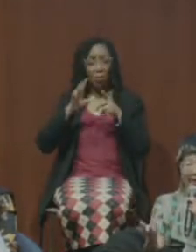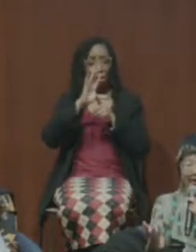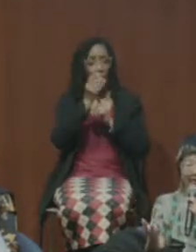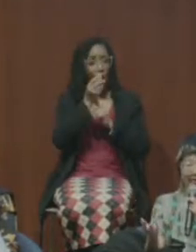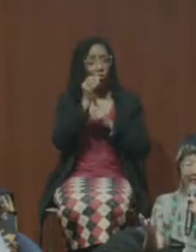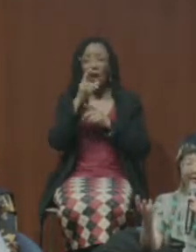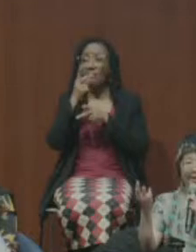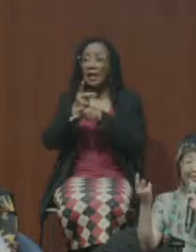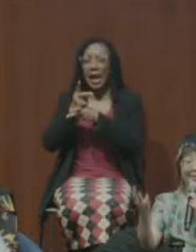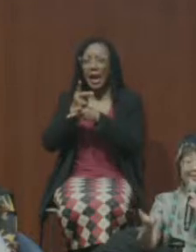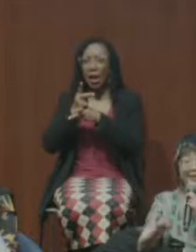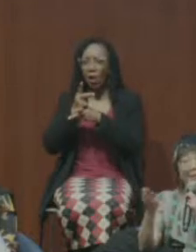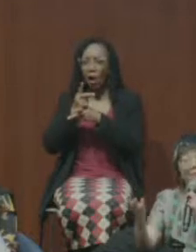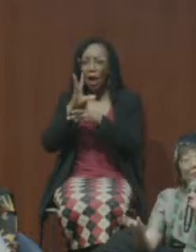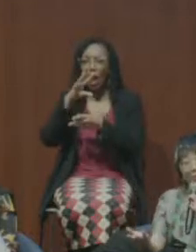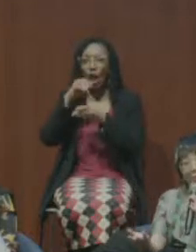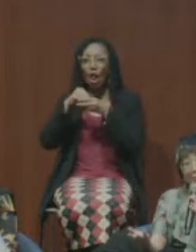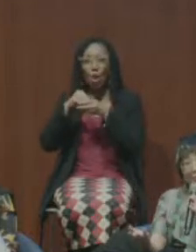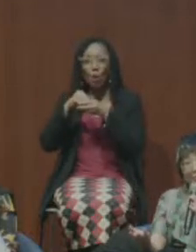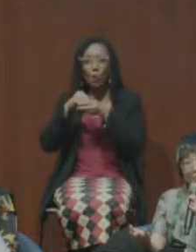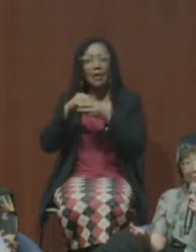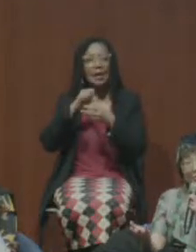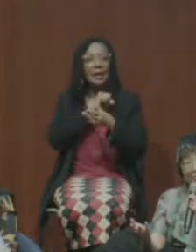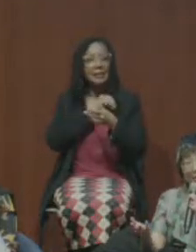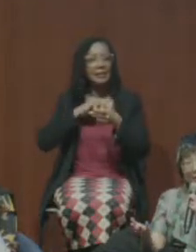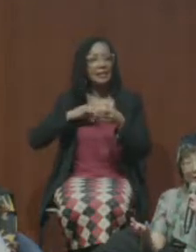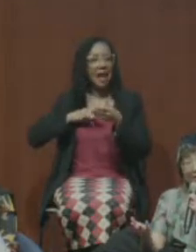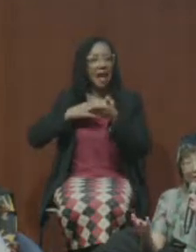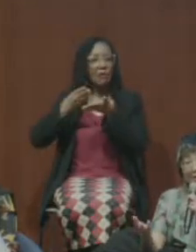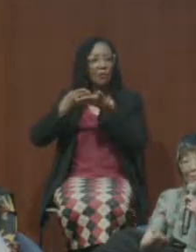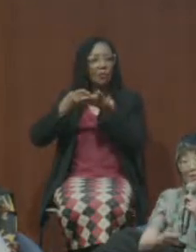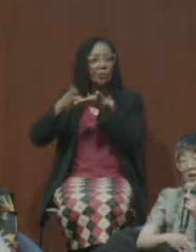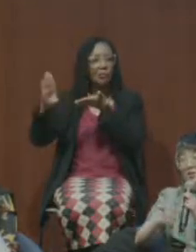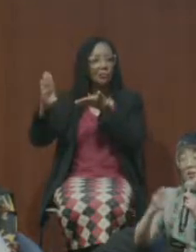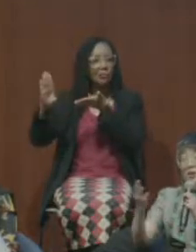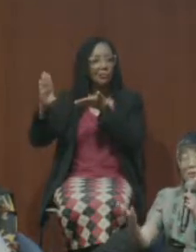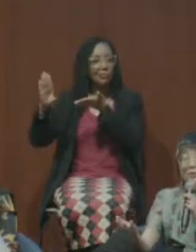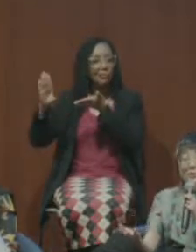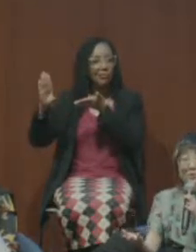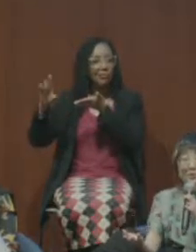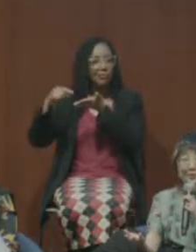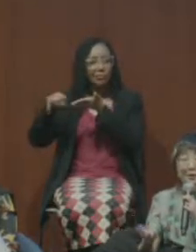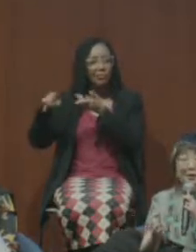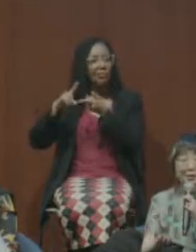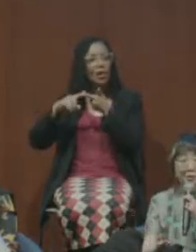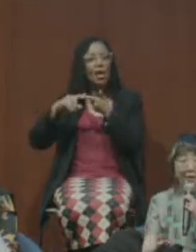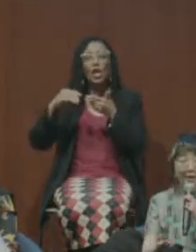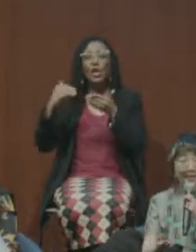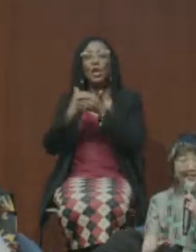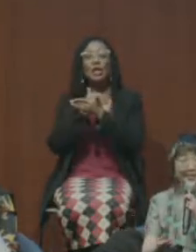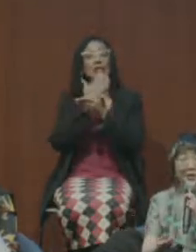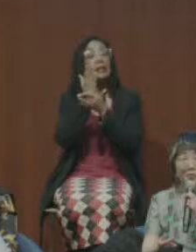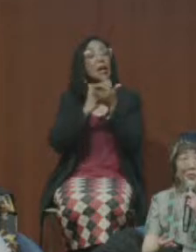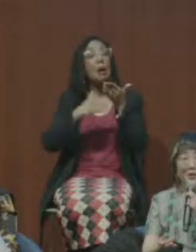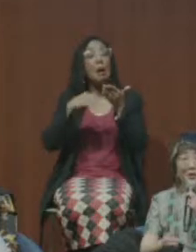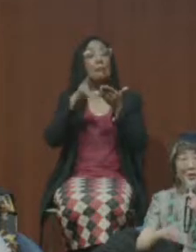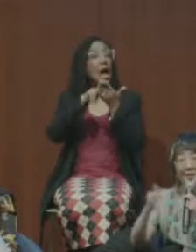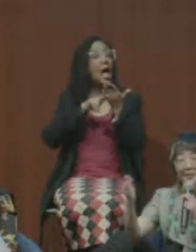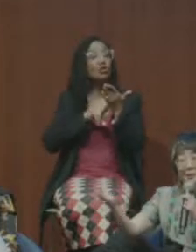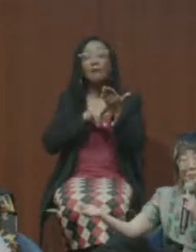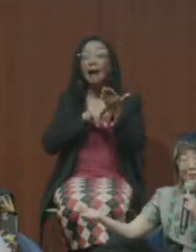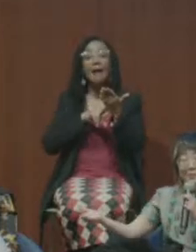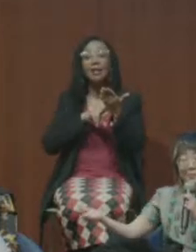came with staff furloughs, right? Non-renewal of contracts,